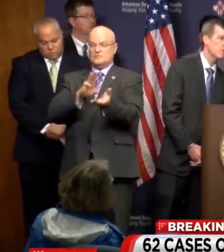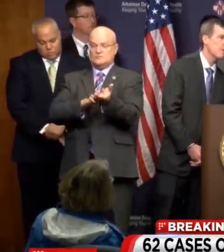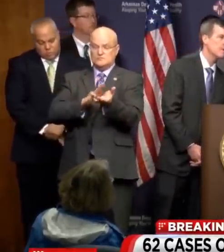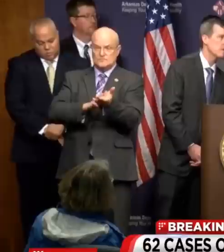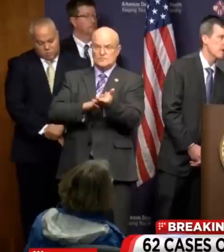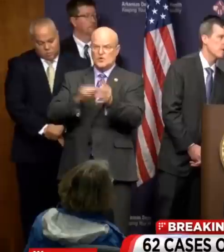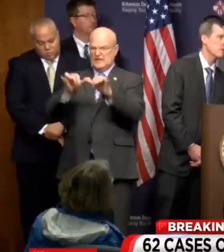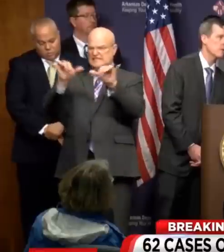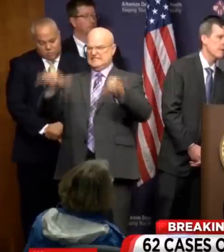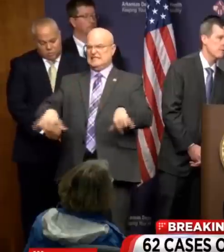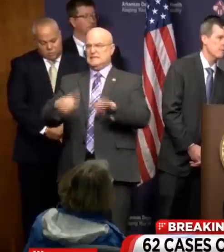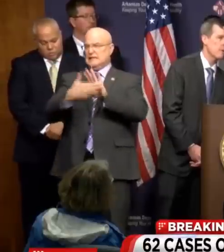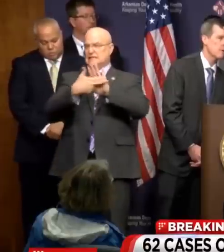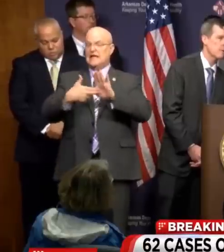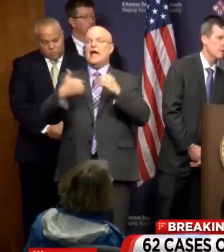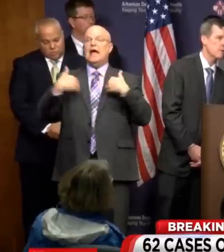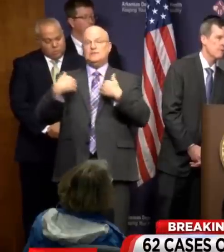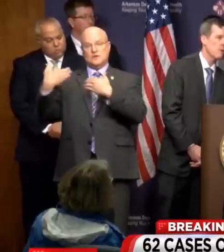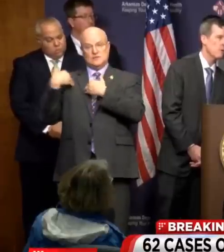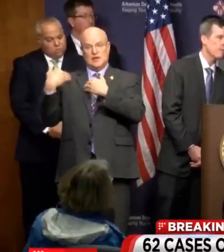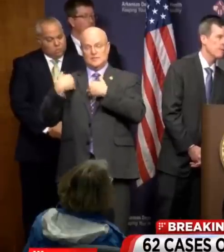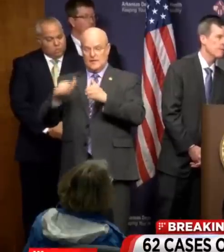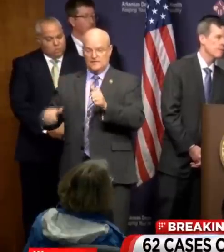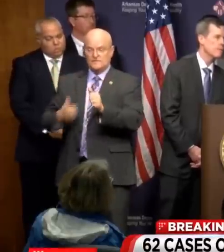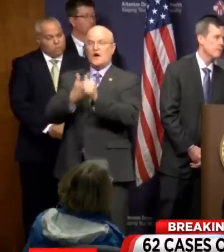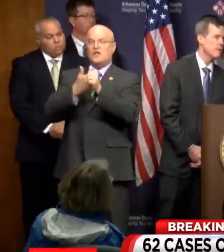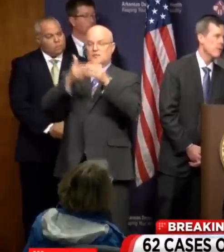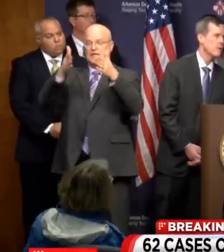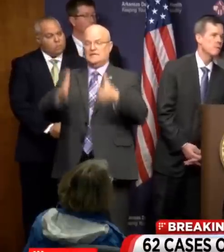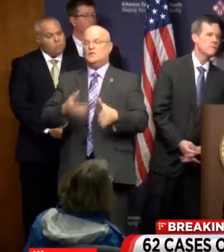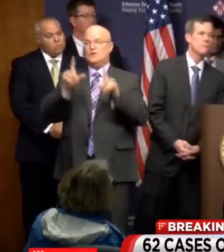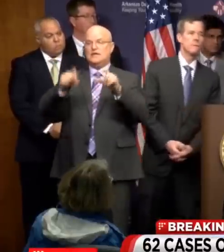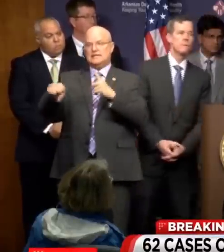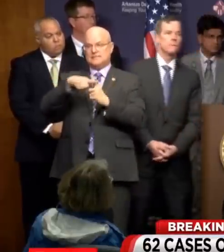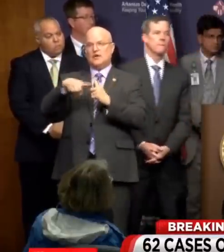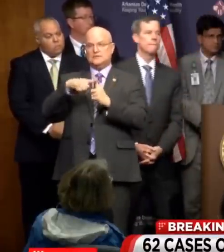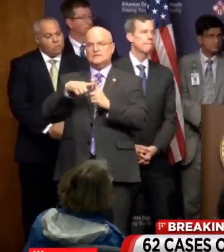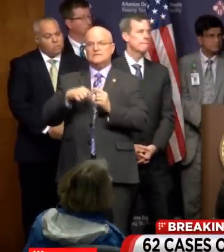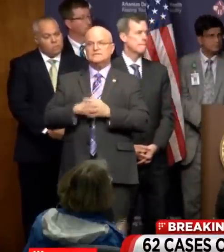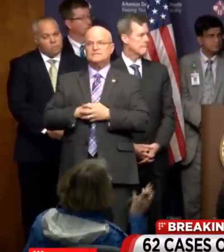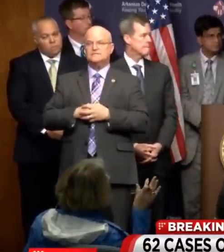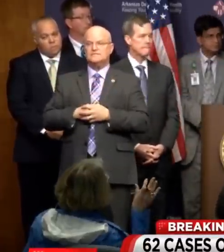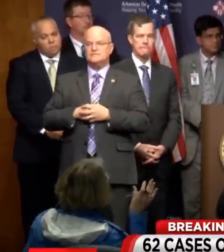or system that makes the diagnosis has a responsibility to follow up individuals who test positive. How many cases of